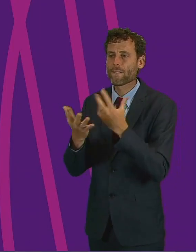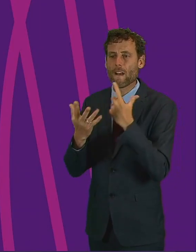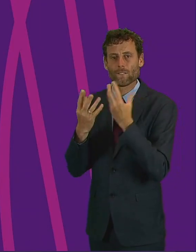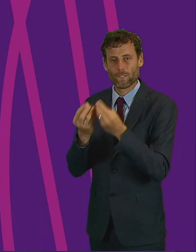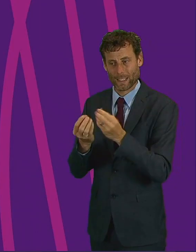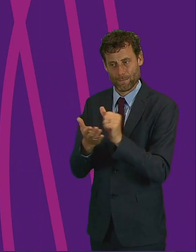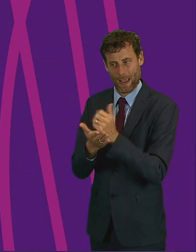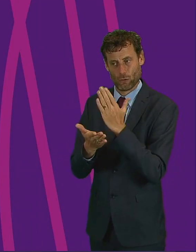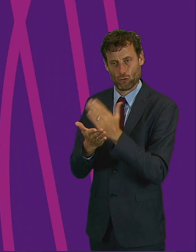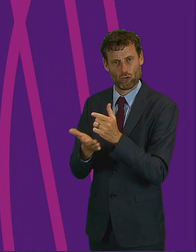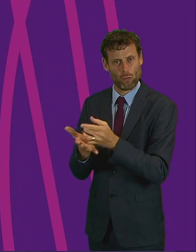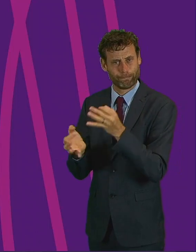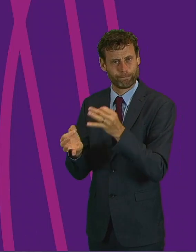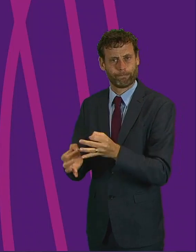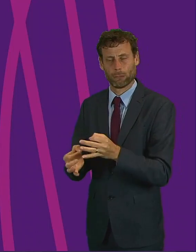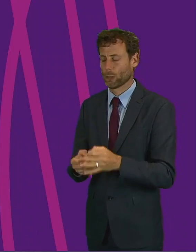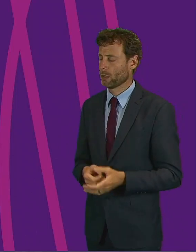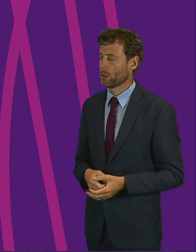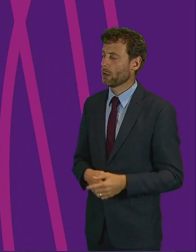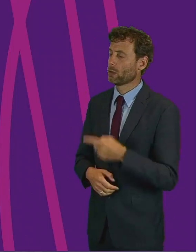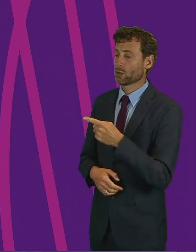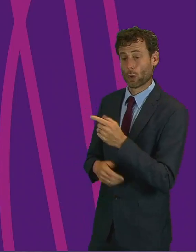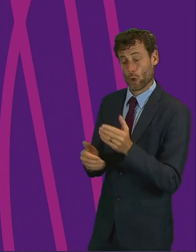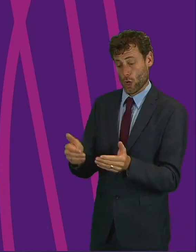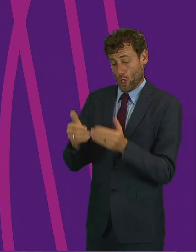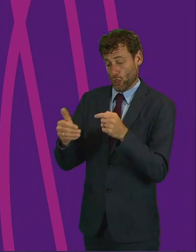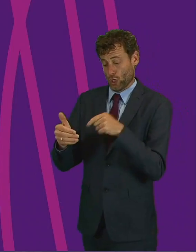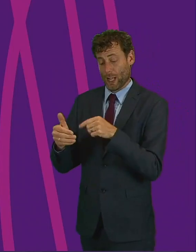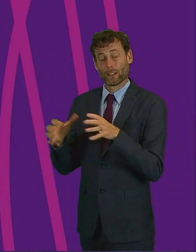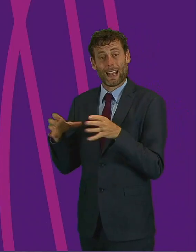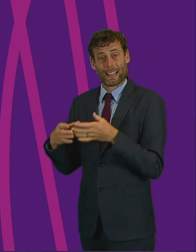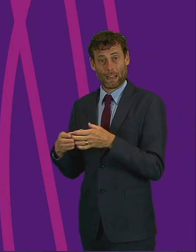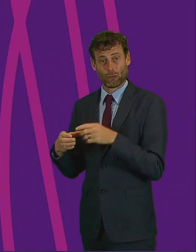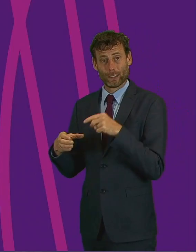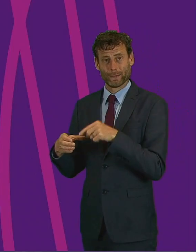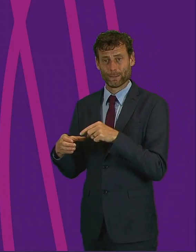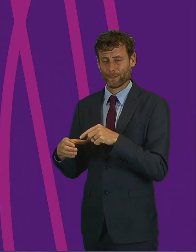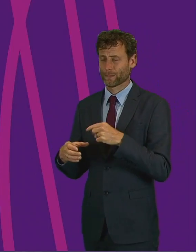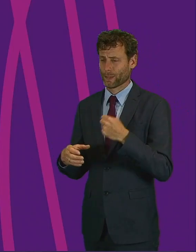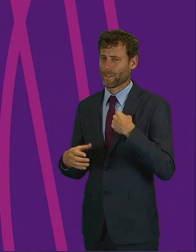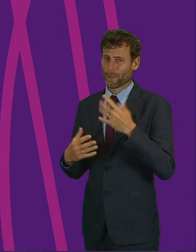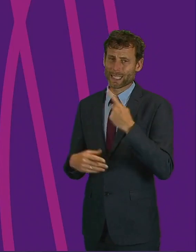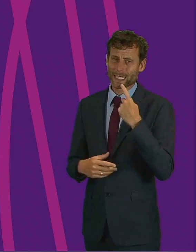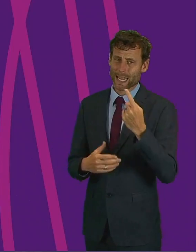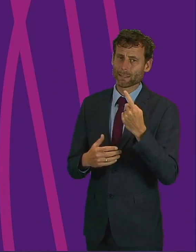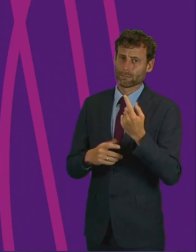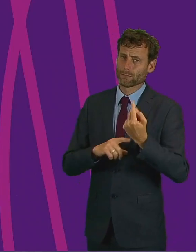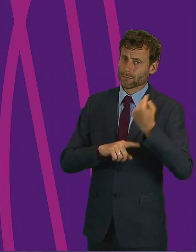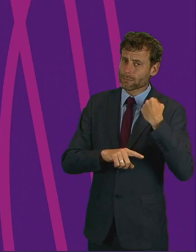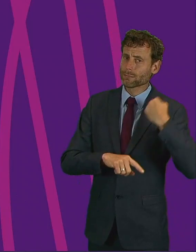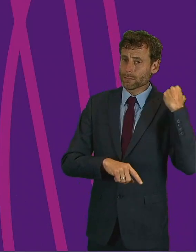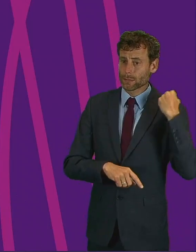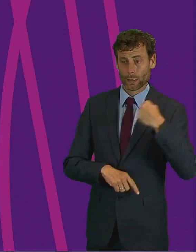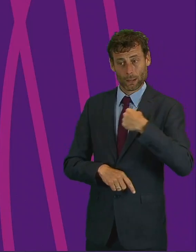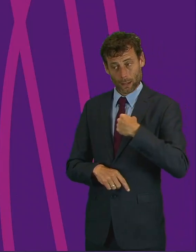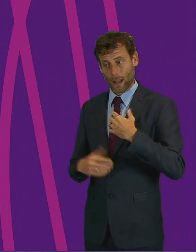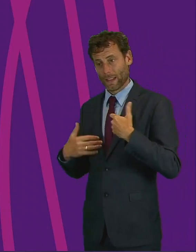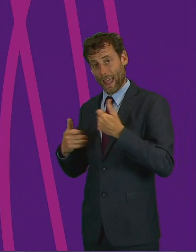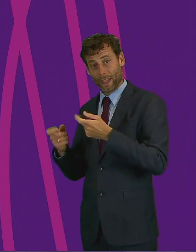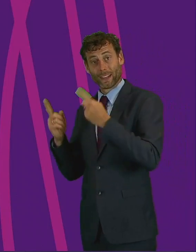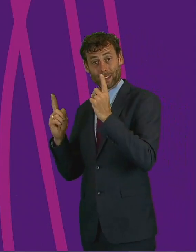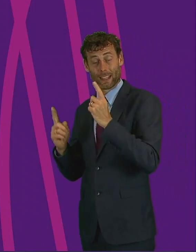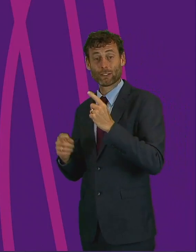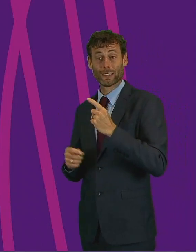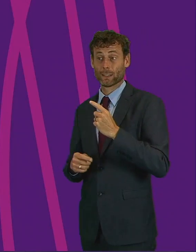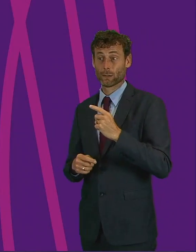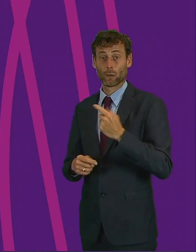individual quoted, but to the shielded category generally, is one I've made before. The Scottish Government, myself, the Health Secretary, we have not forgotten you.